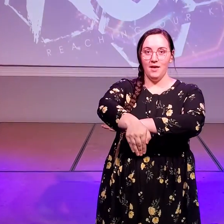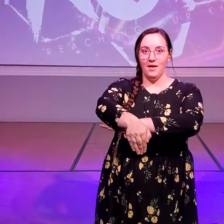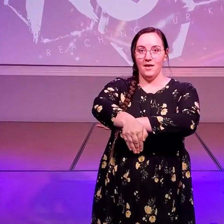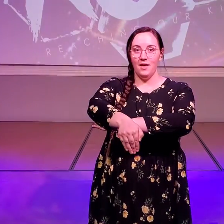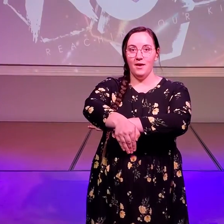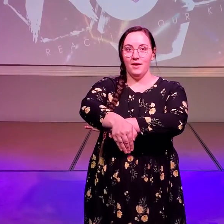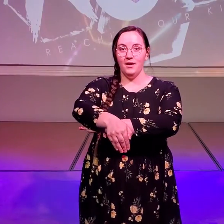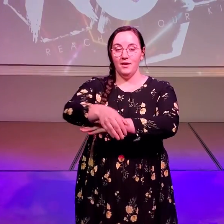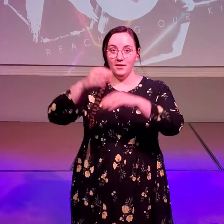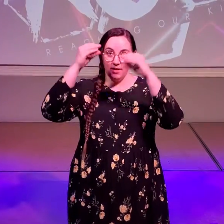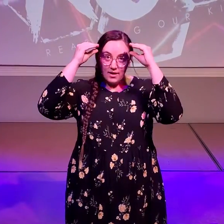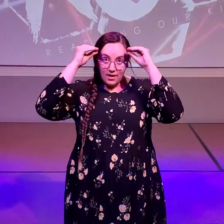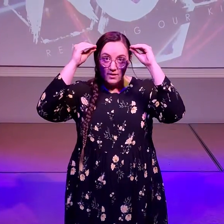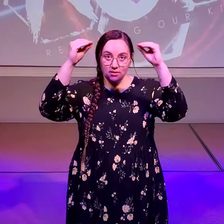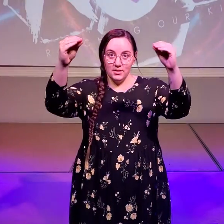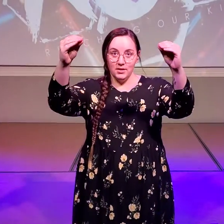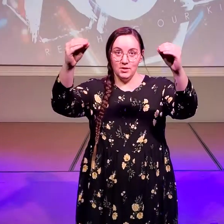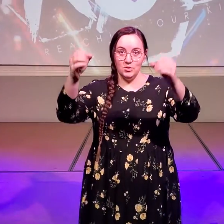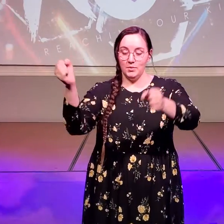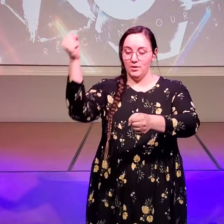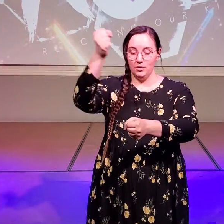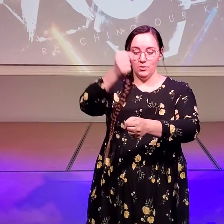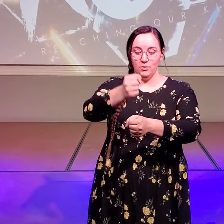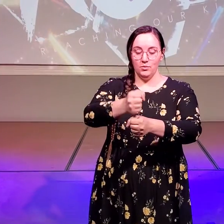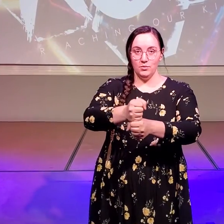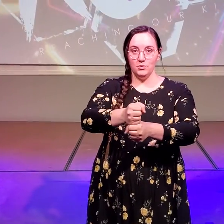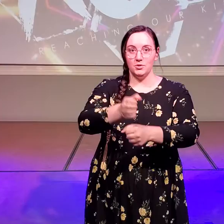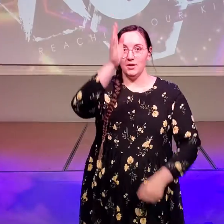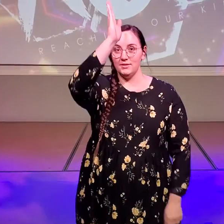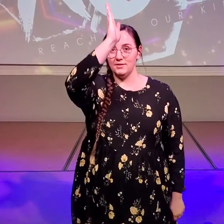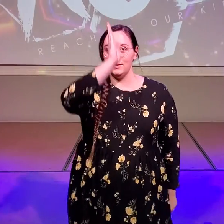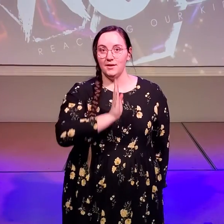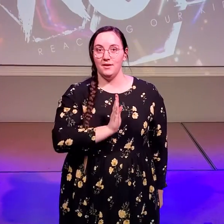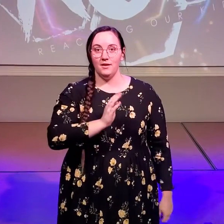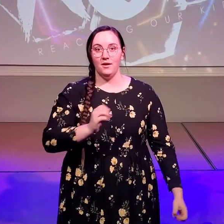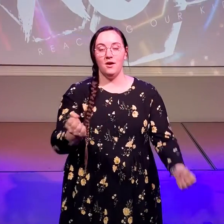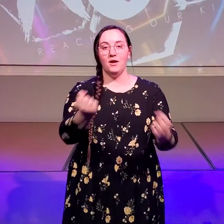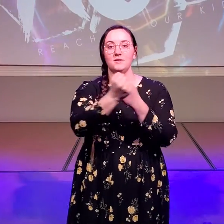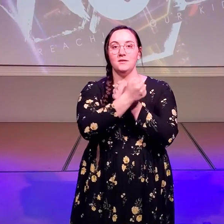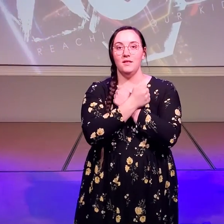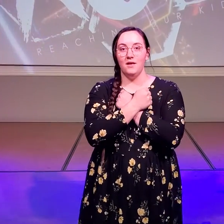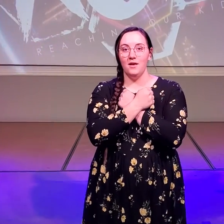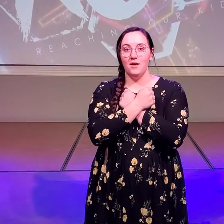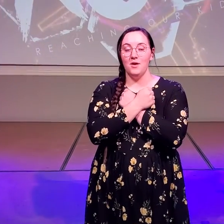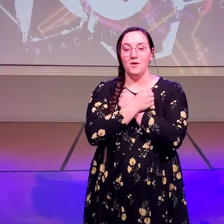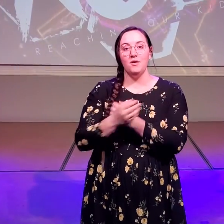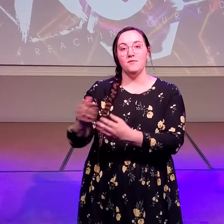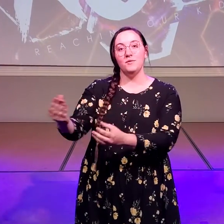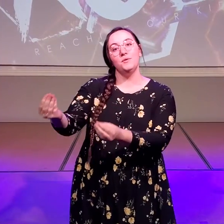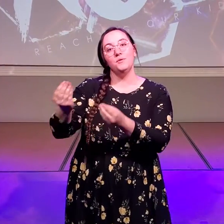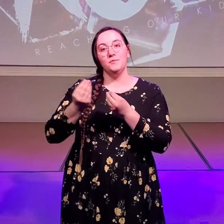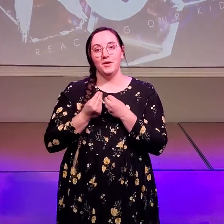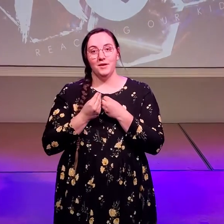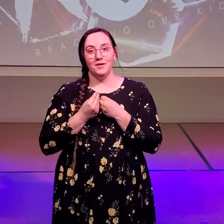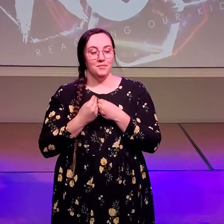night And teach me to trust in God's love You give